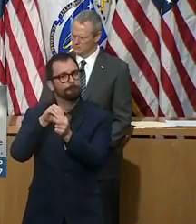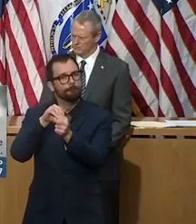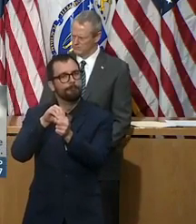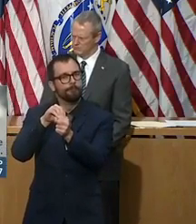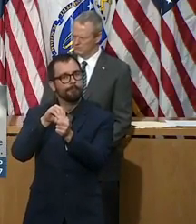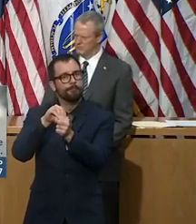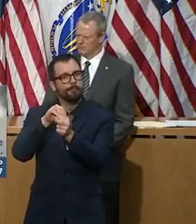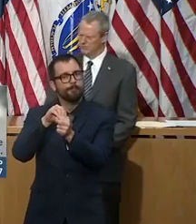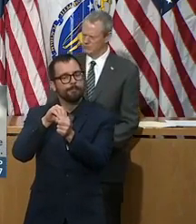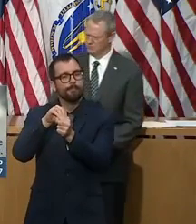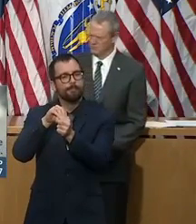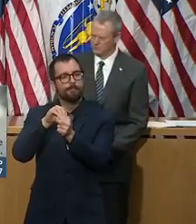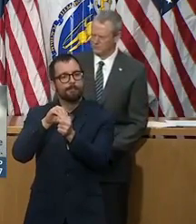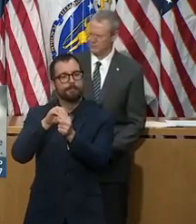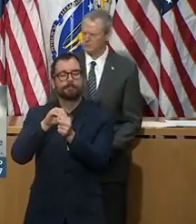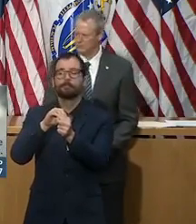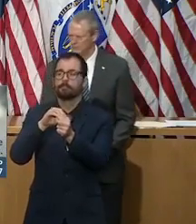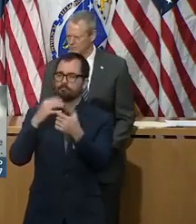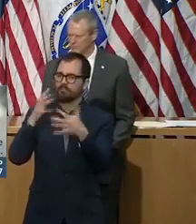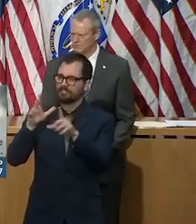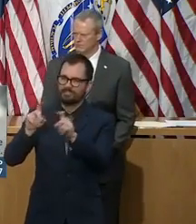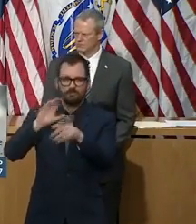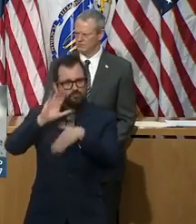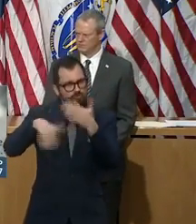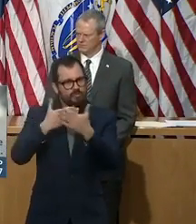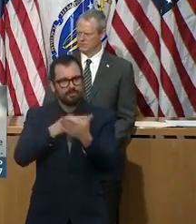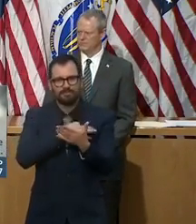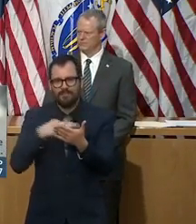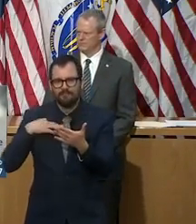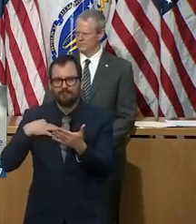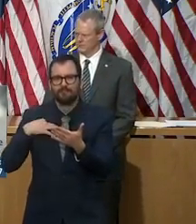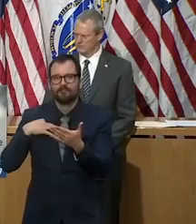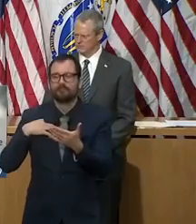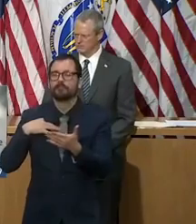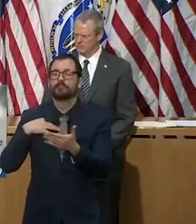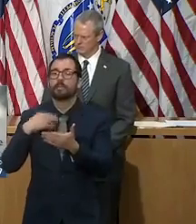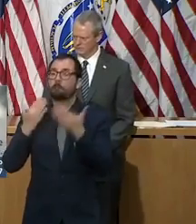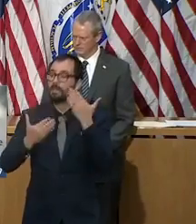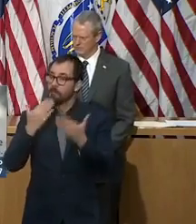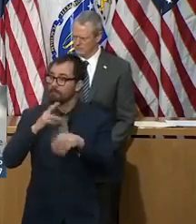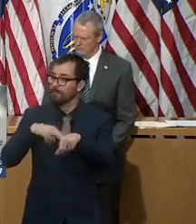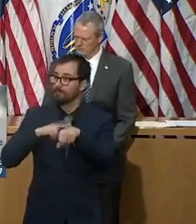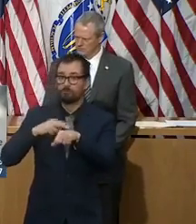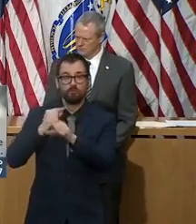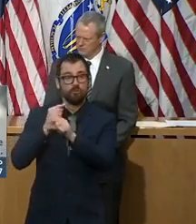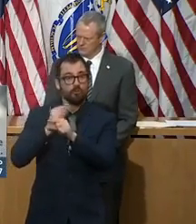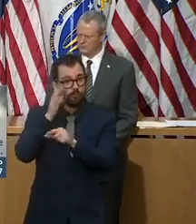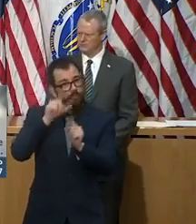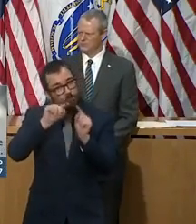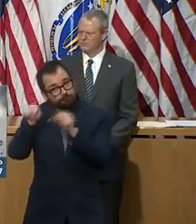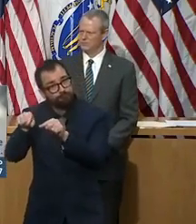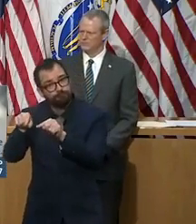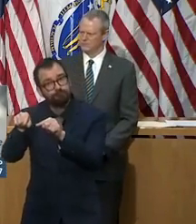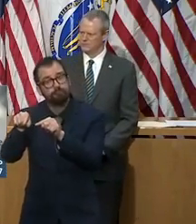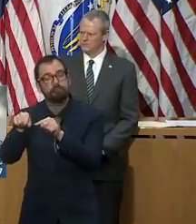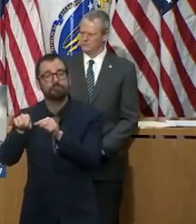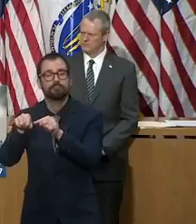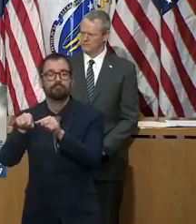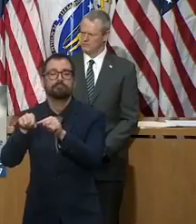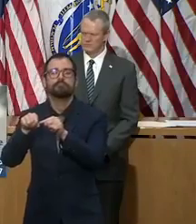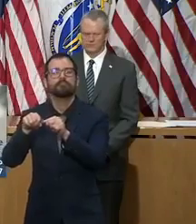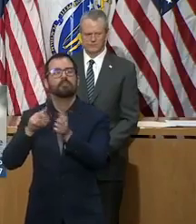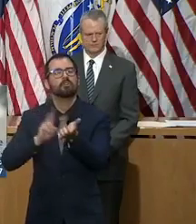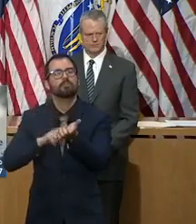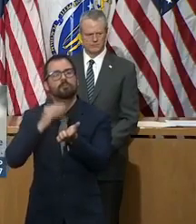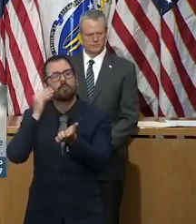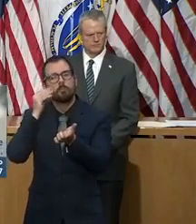going on a go-forward basis, it is possible that if they have done that and demonstrate to us that they have done that testing, that they will be